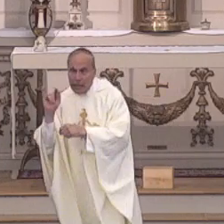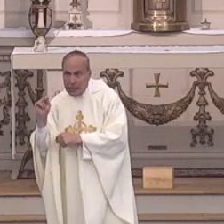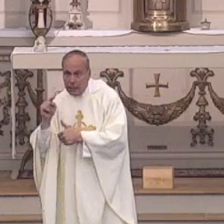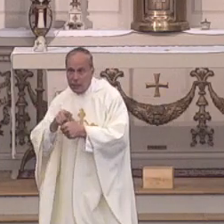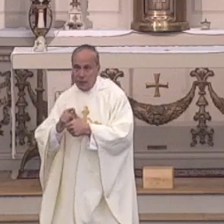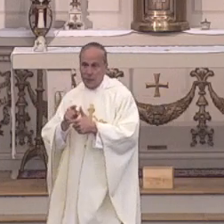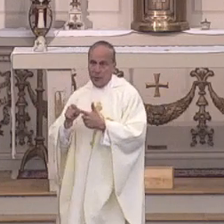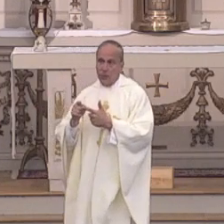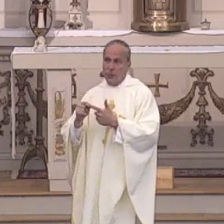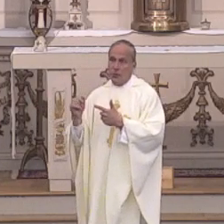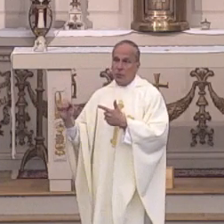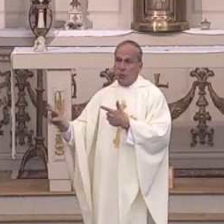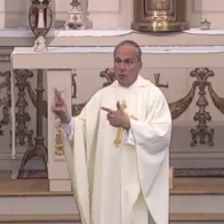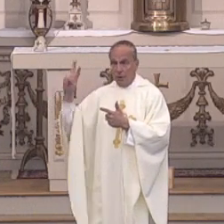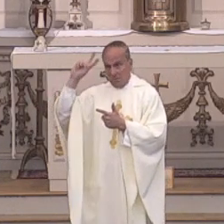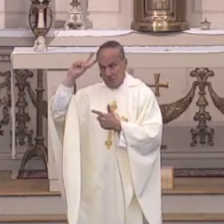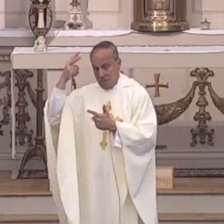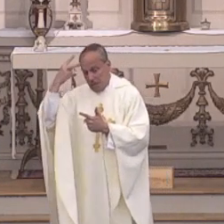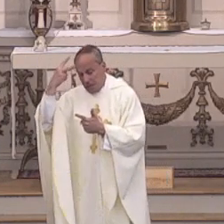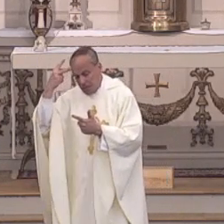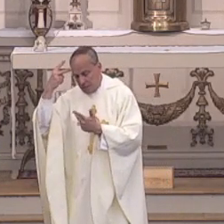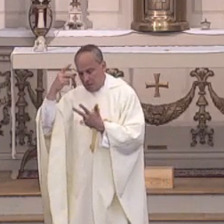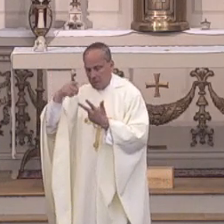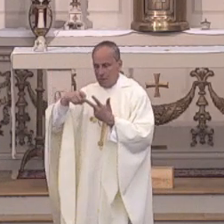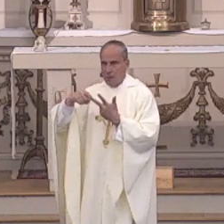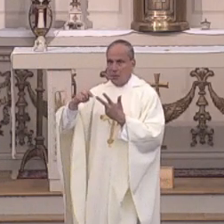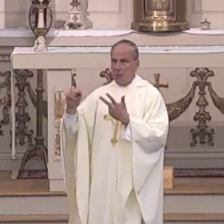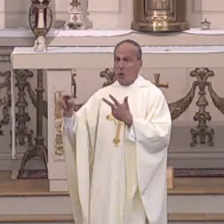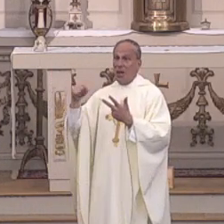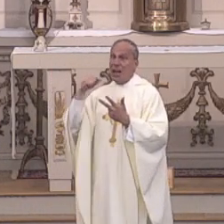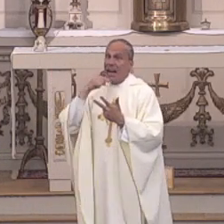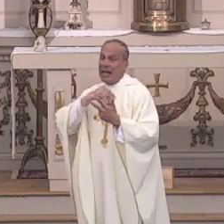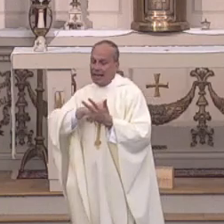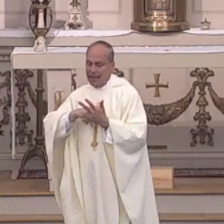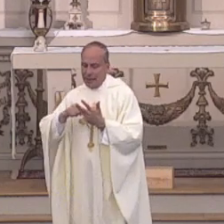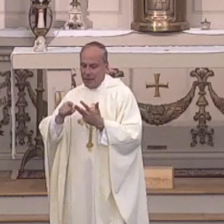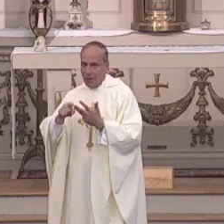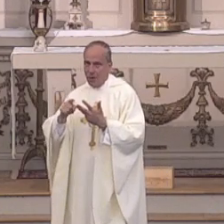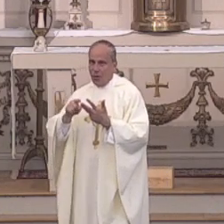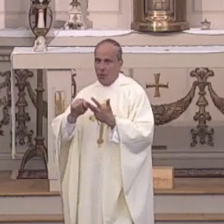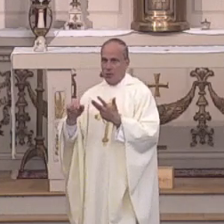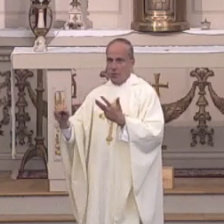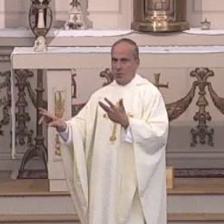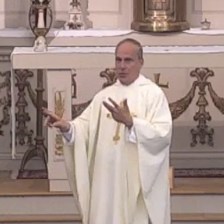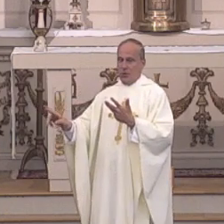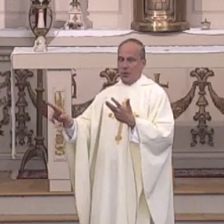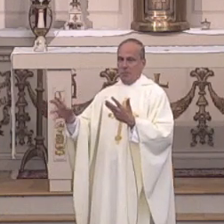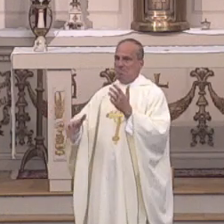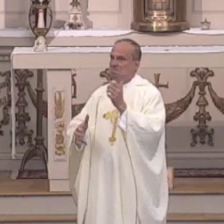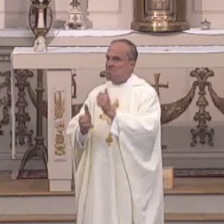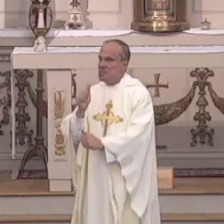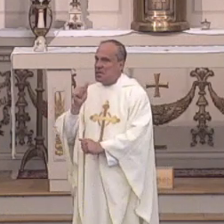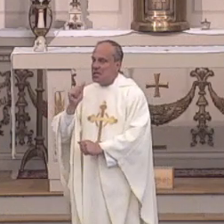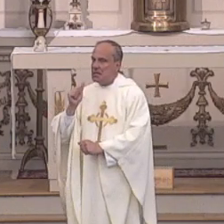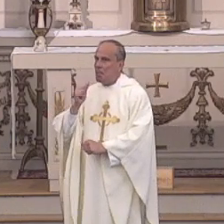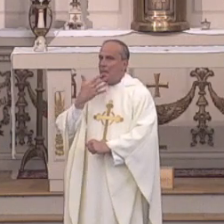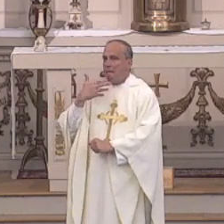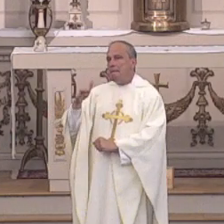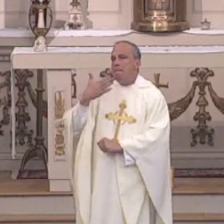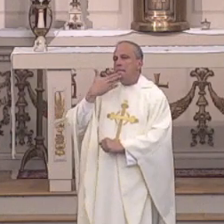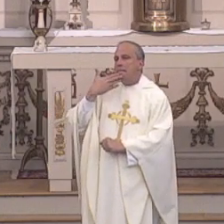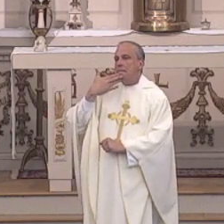Maybe they're in denial, or they have a misunderstanding, or they're lying.